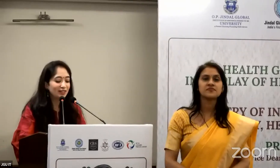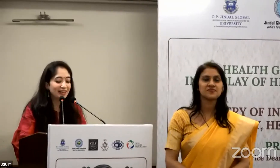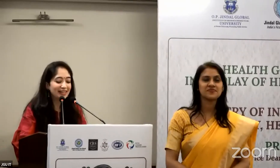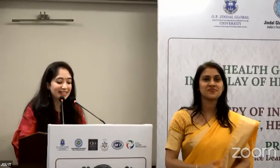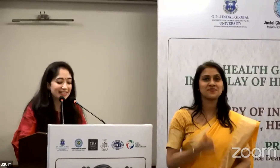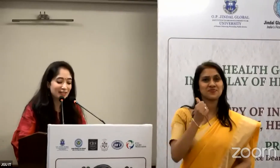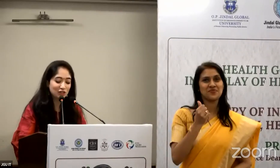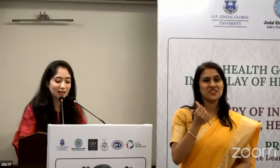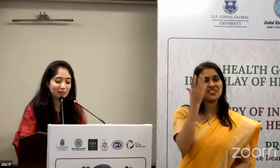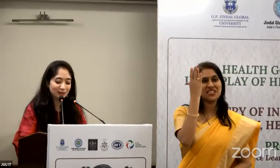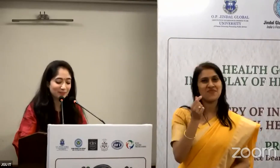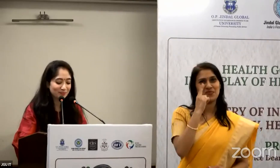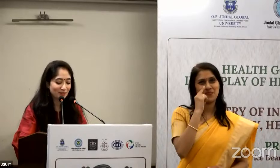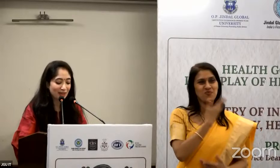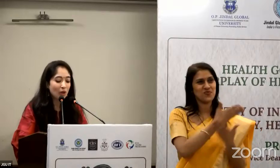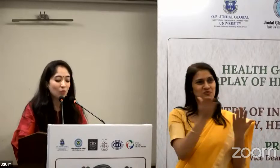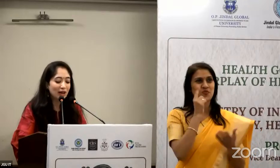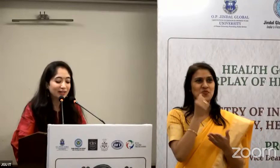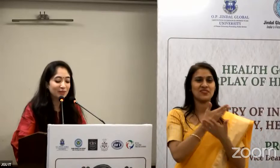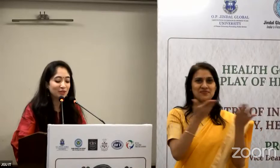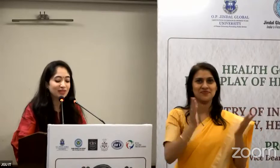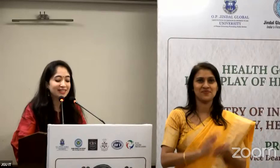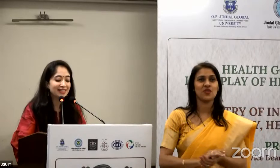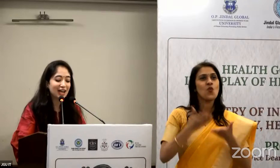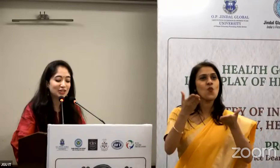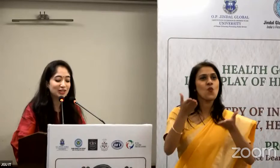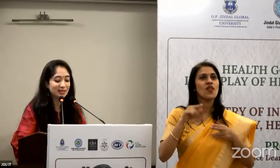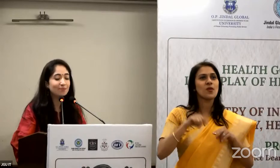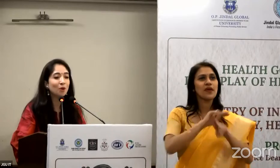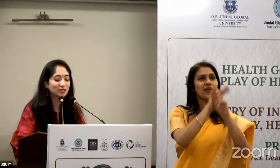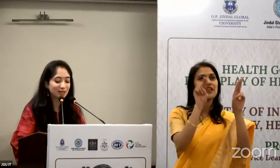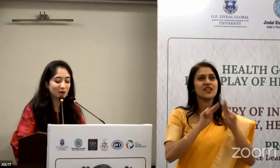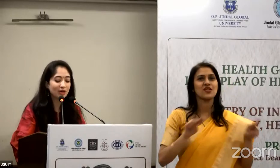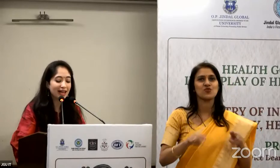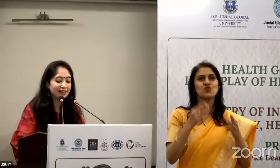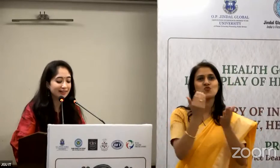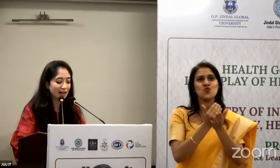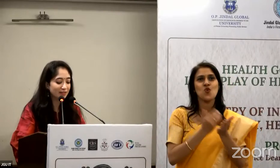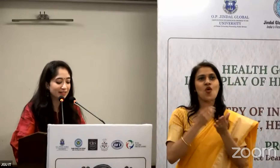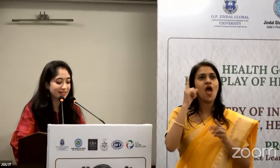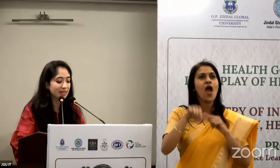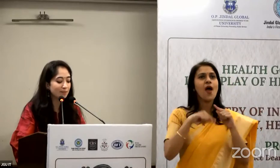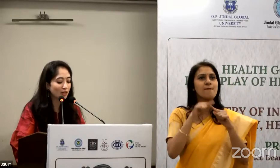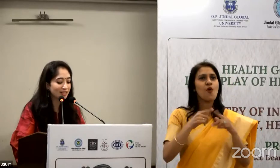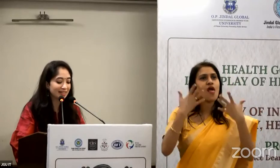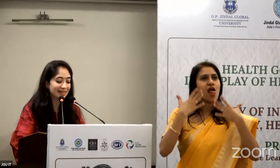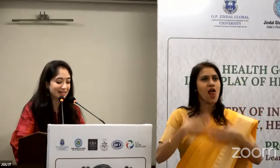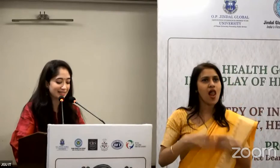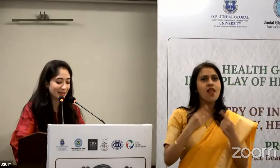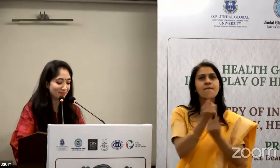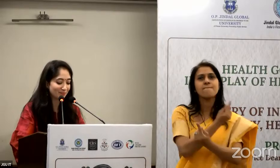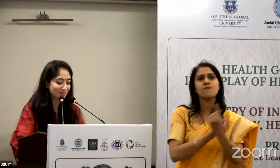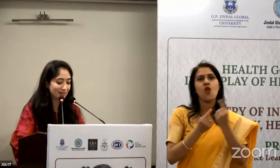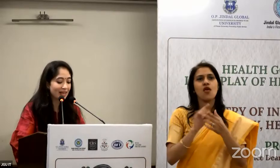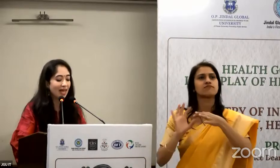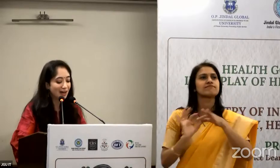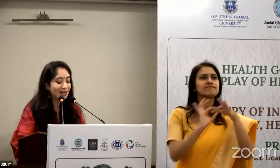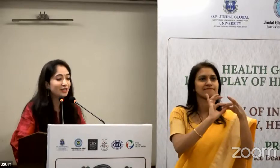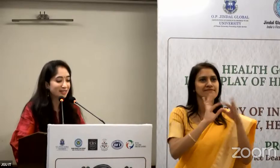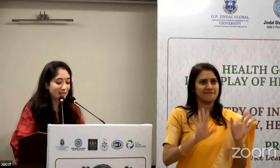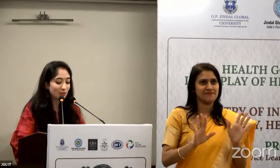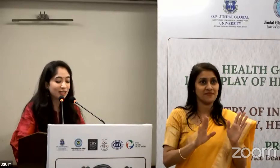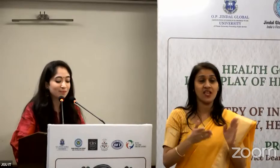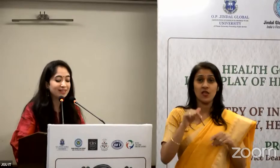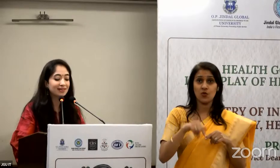Good evening, ladies and gentlemen. Welcome to the International Symposium on Health Governance in a Political Landscape.